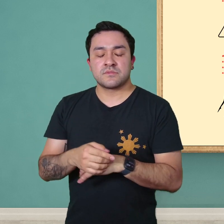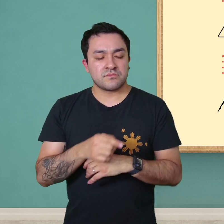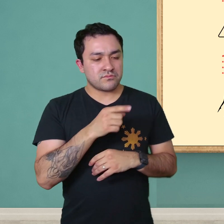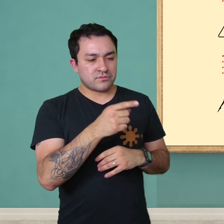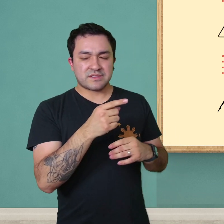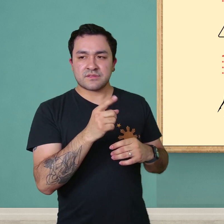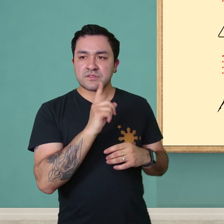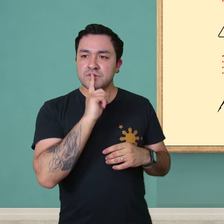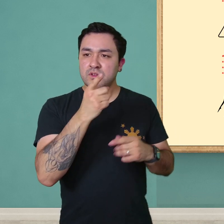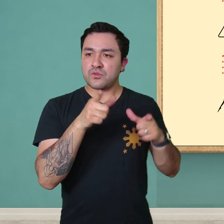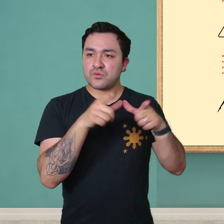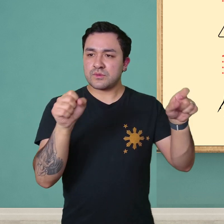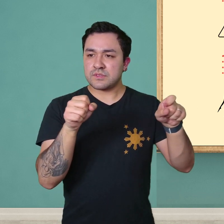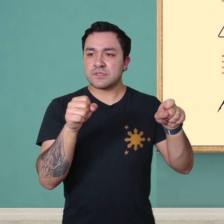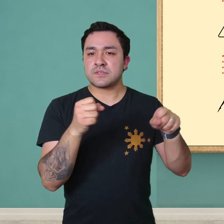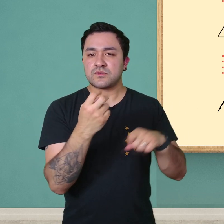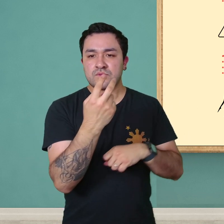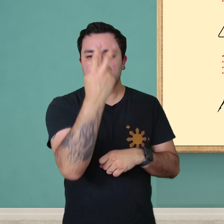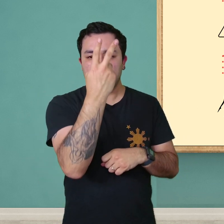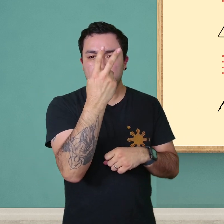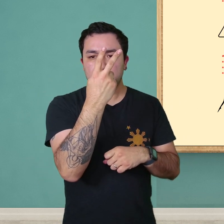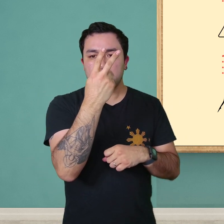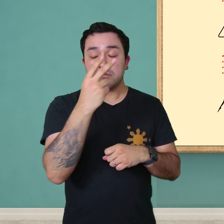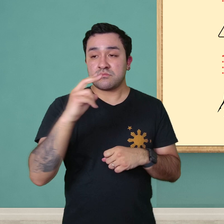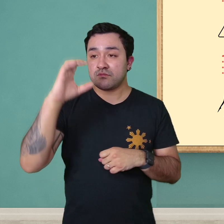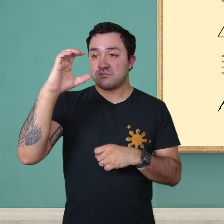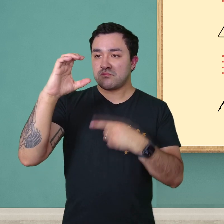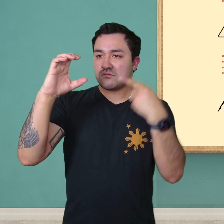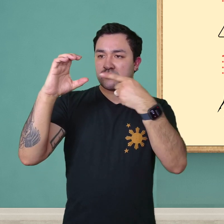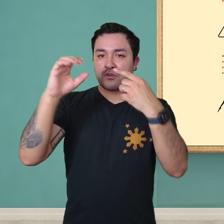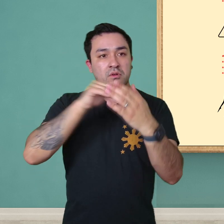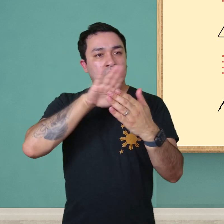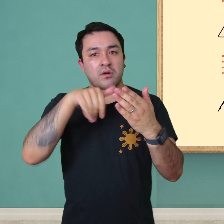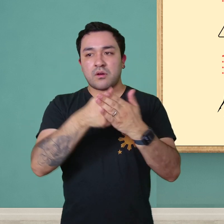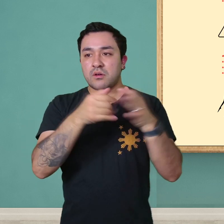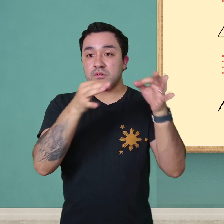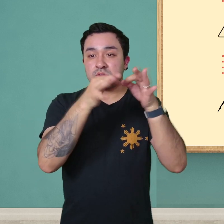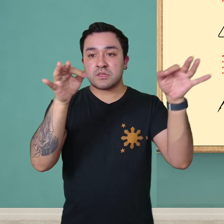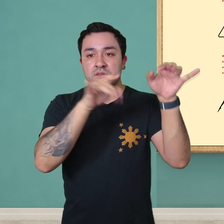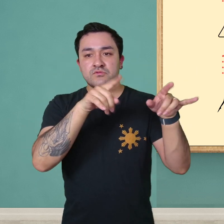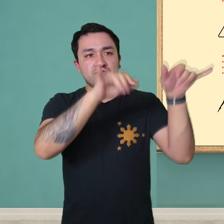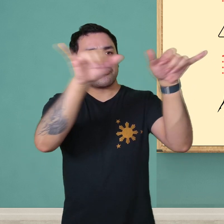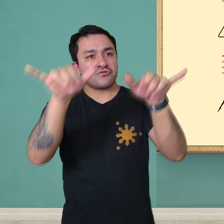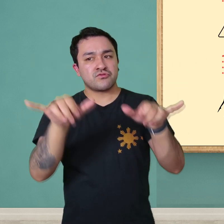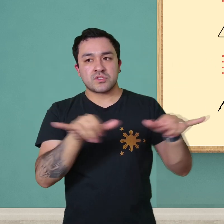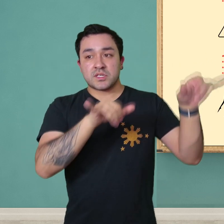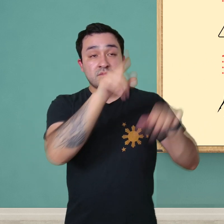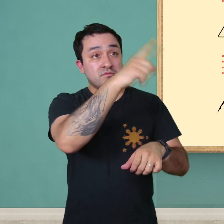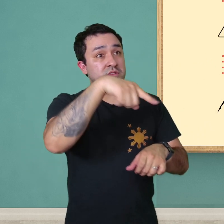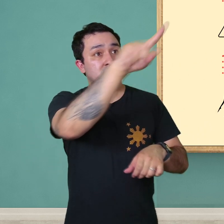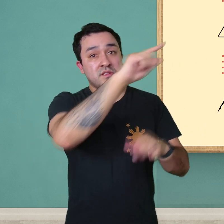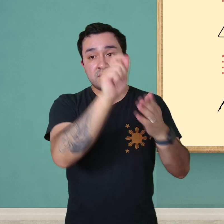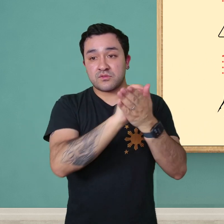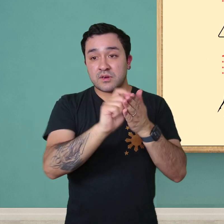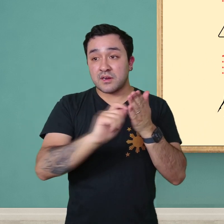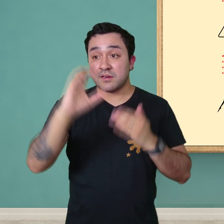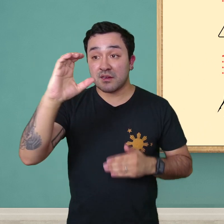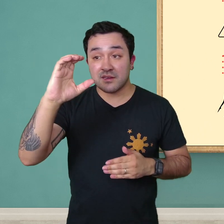knowing English. The visuals of the signs provide the person with details of what might happen if they drive down this road, or that they should not